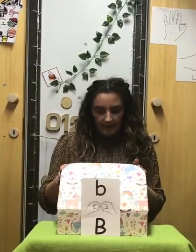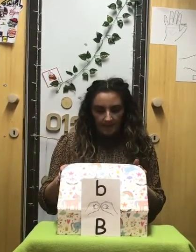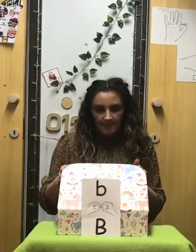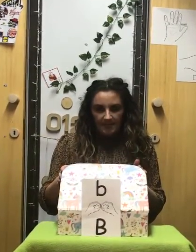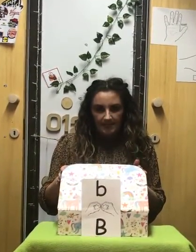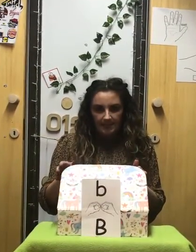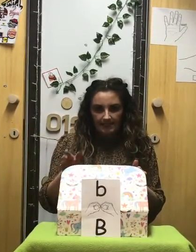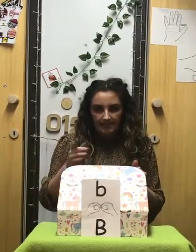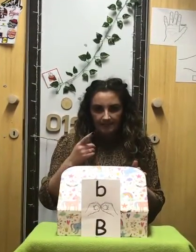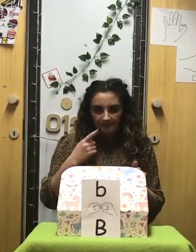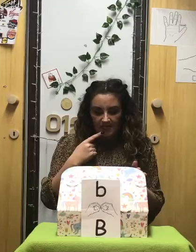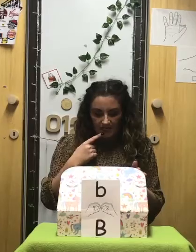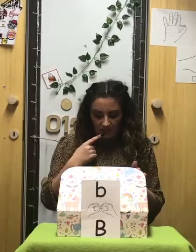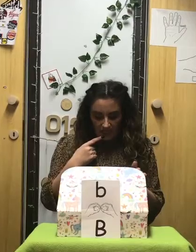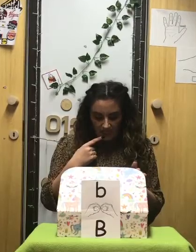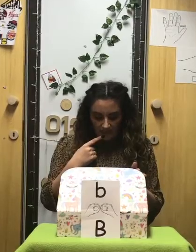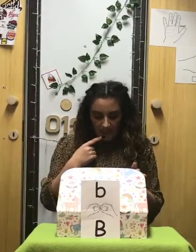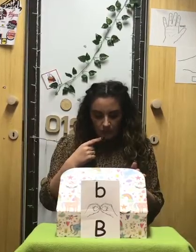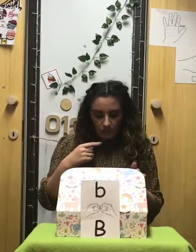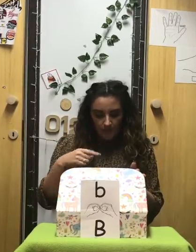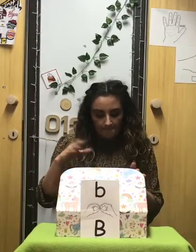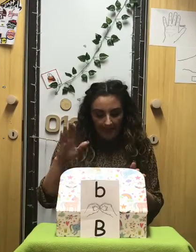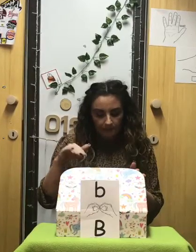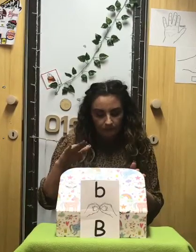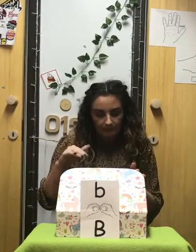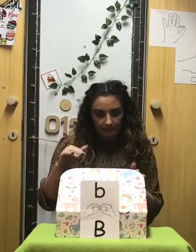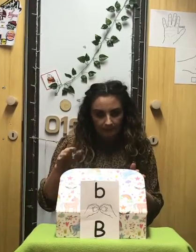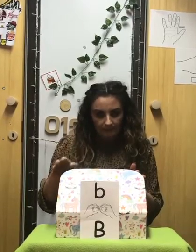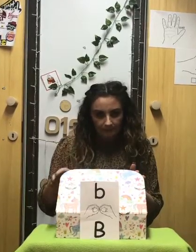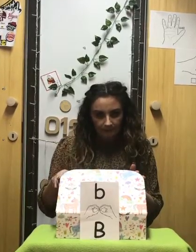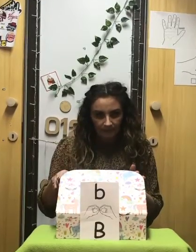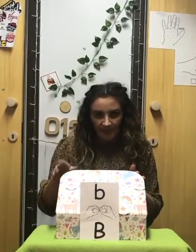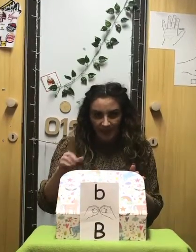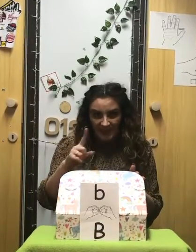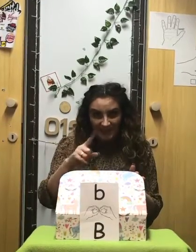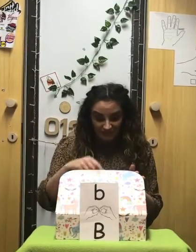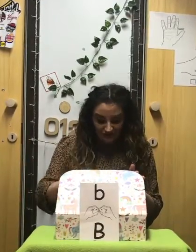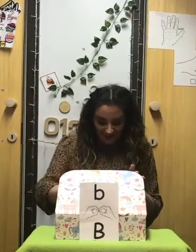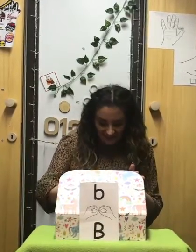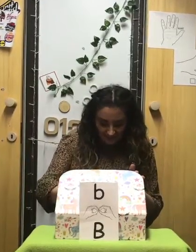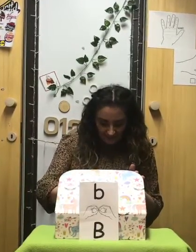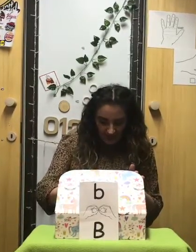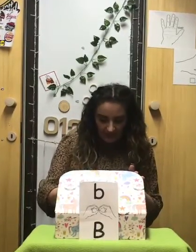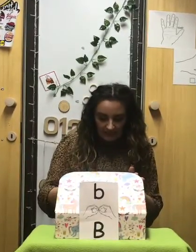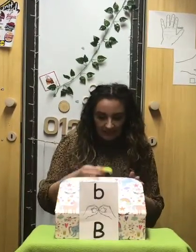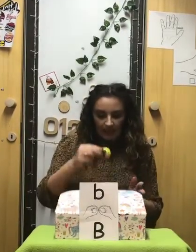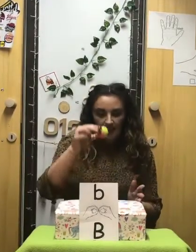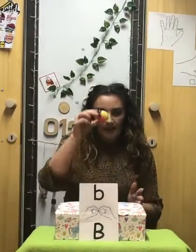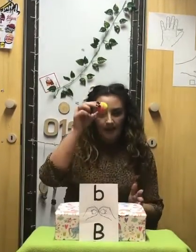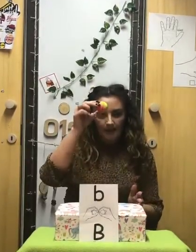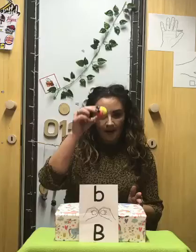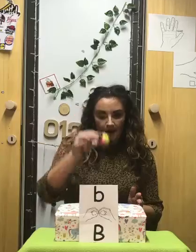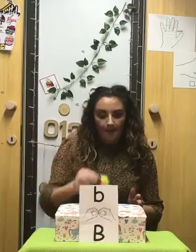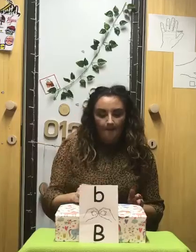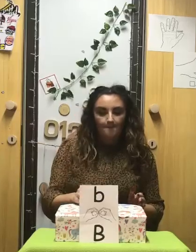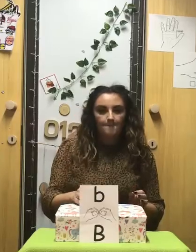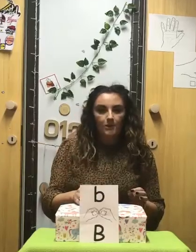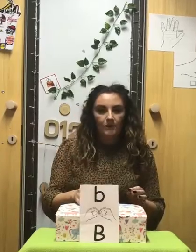Something that is a sphere shape that you can bounce. That's right. It's a